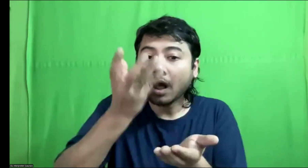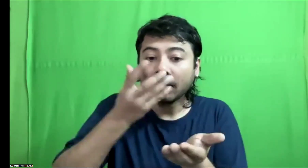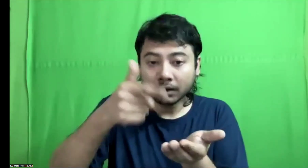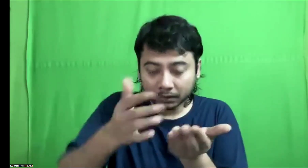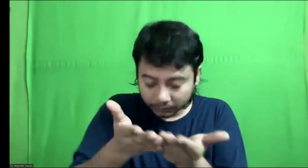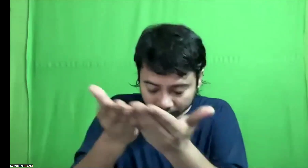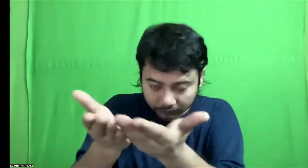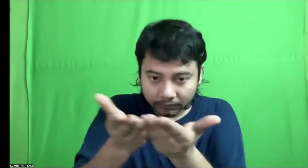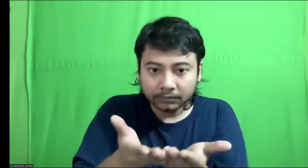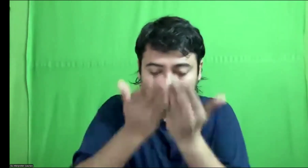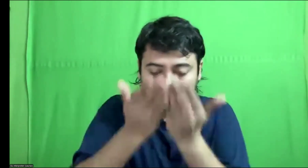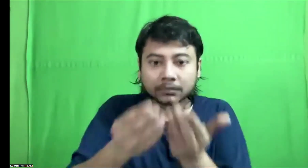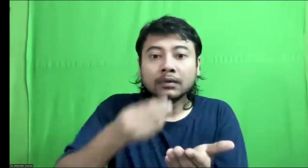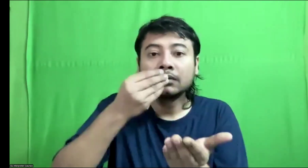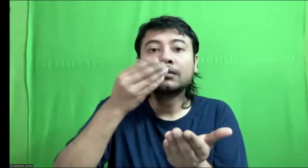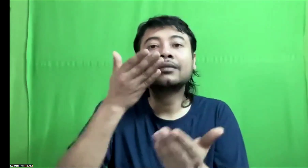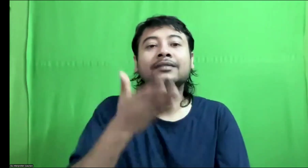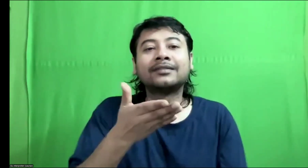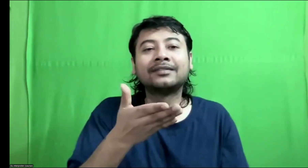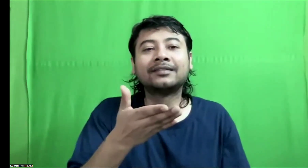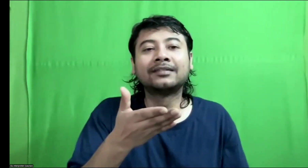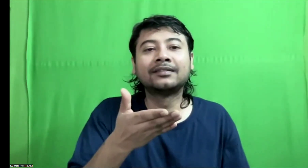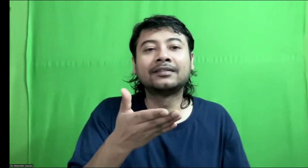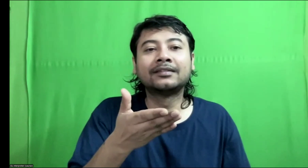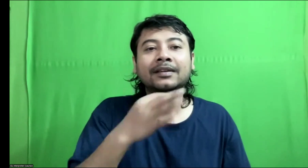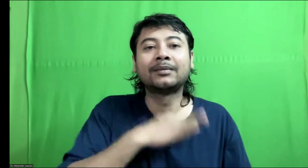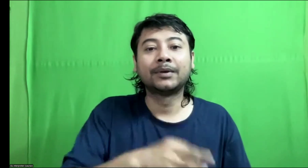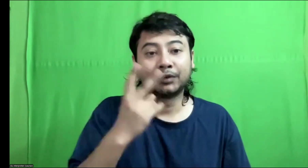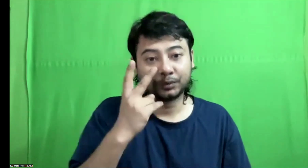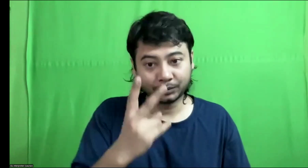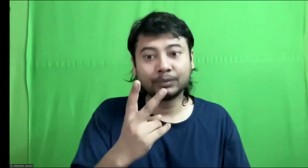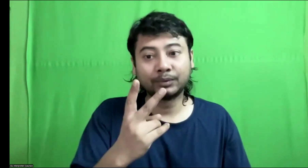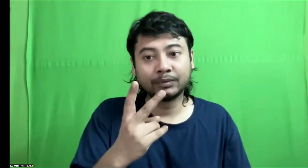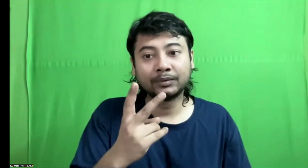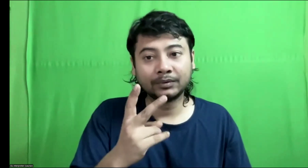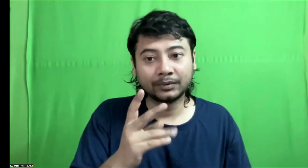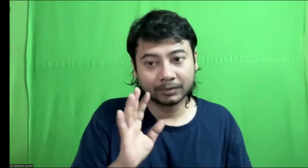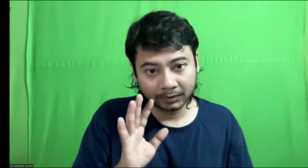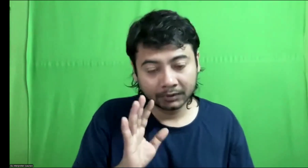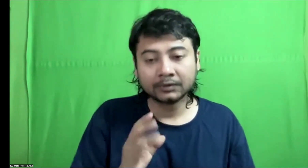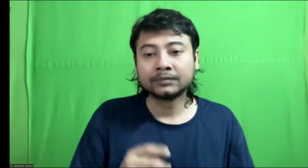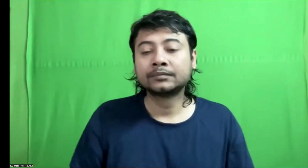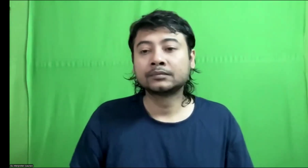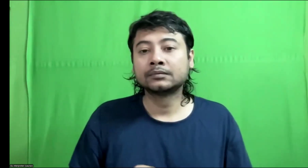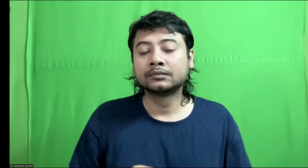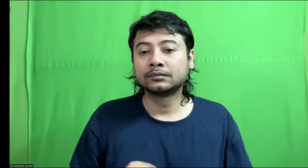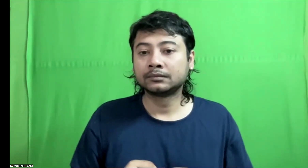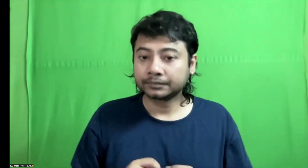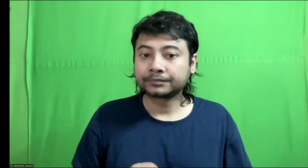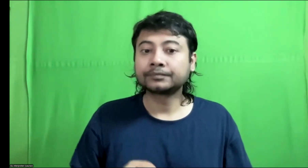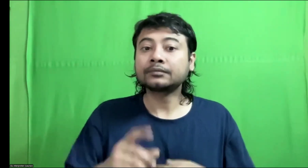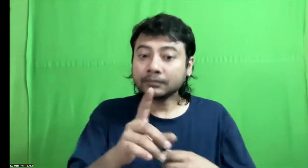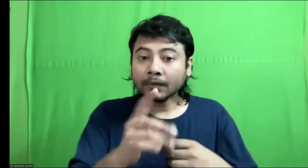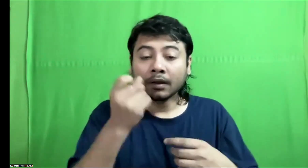third advantage, whatever program you're doing for others people, that benefit also you will get.